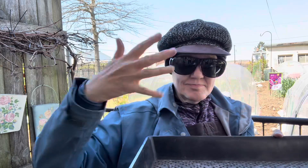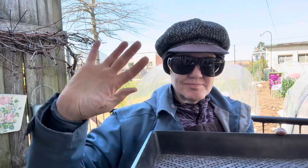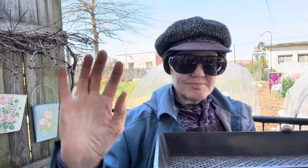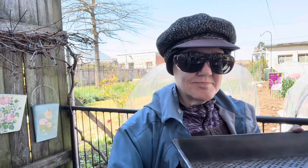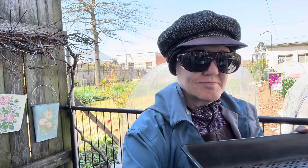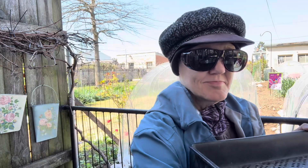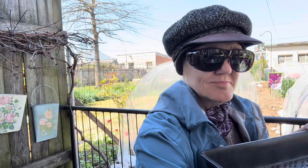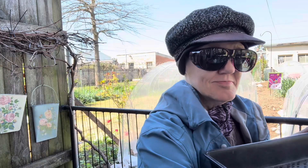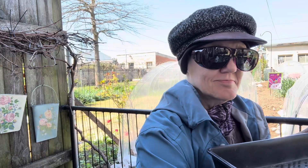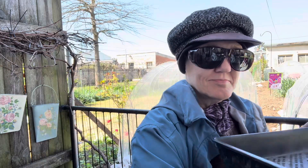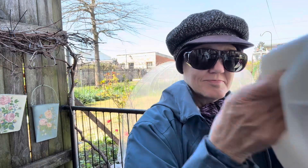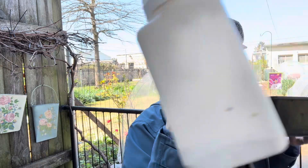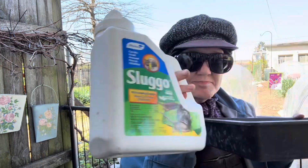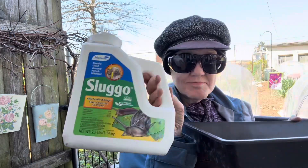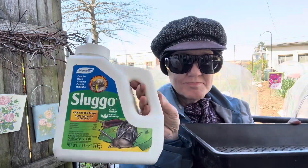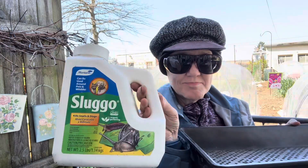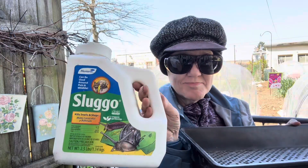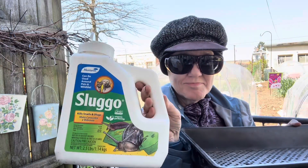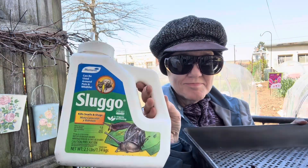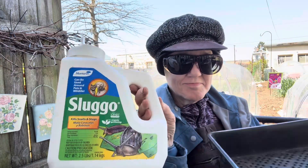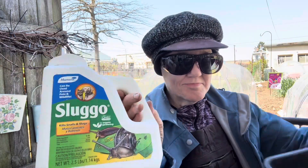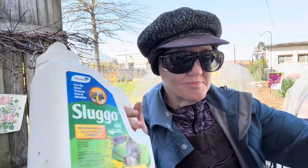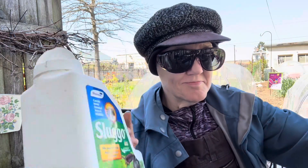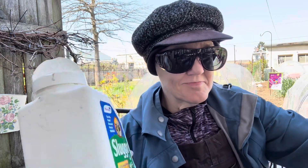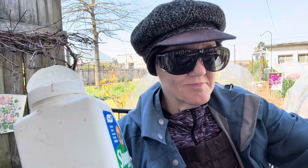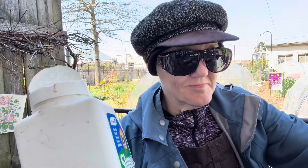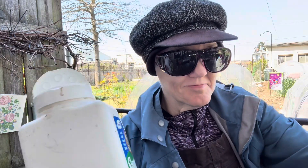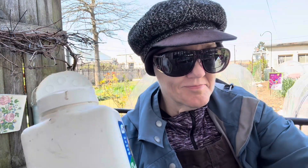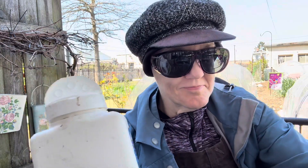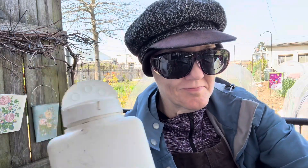I put Sluggo under this mesh tray